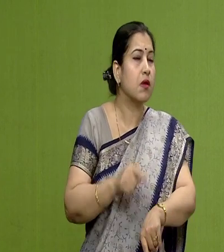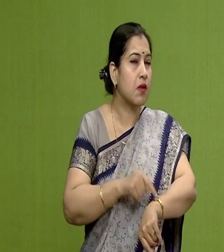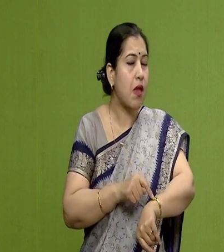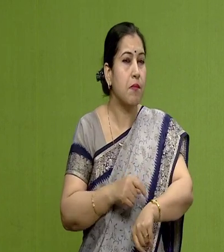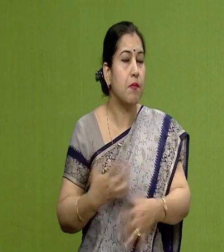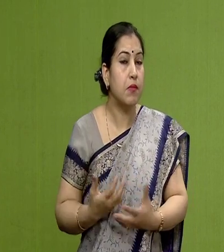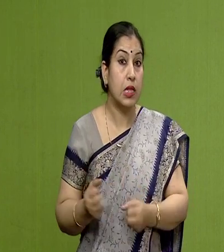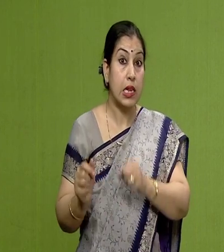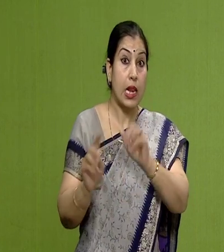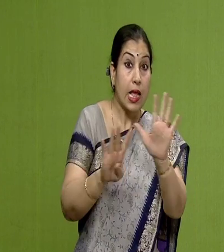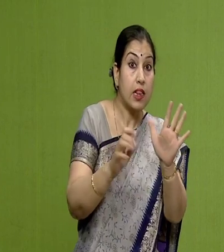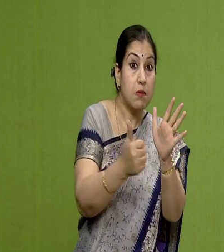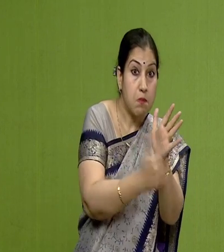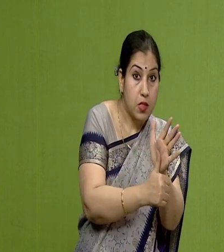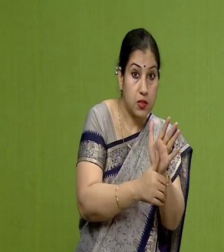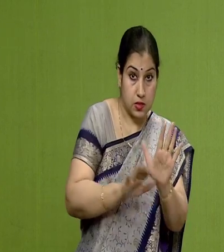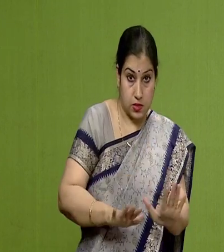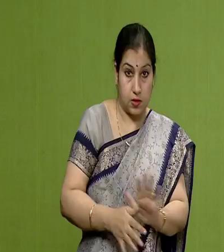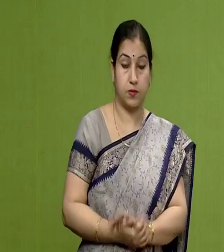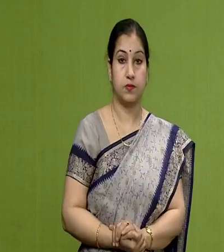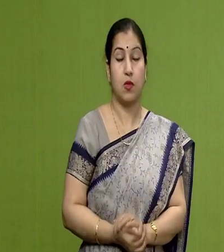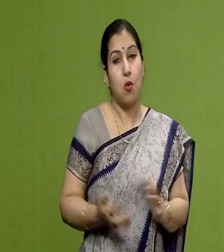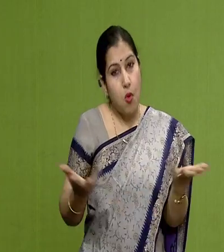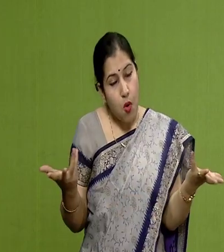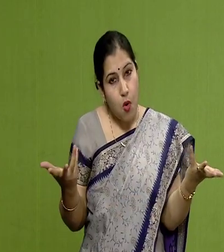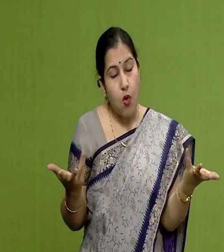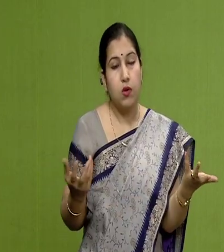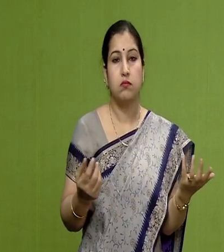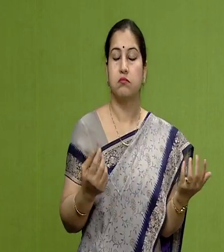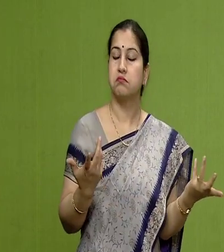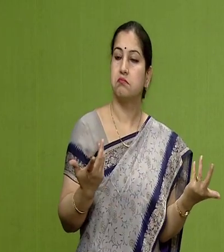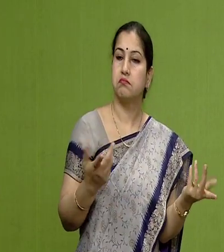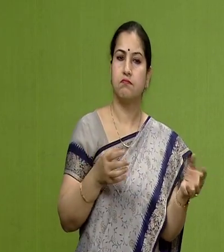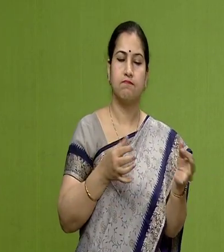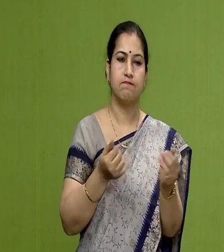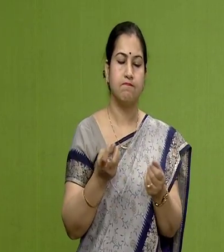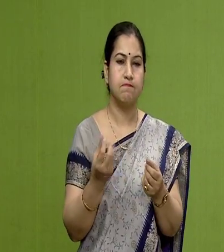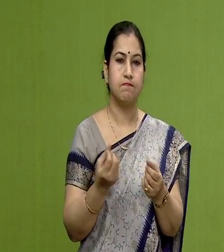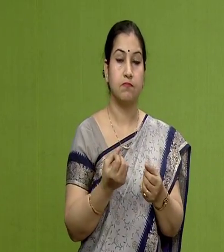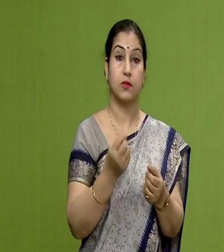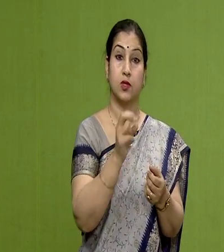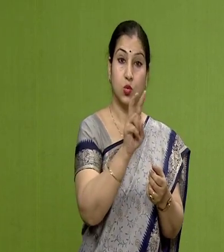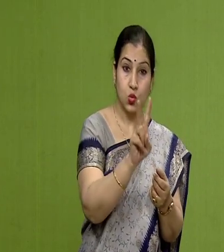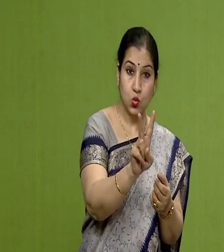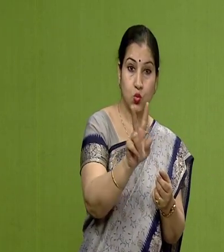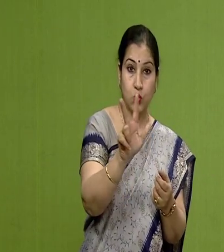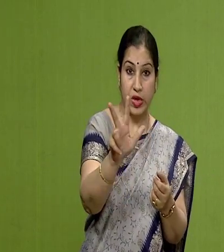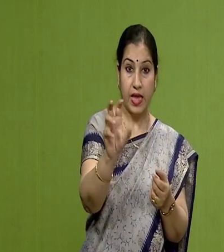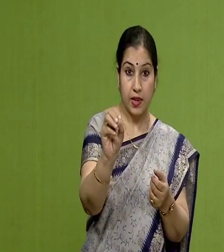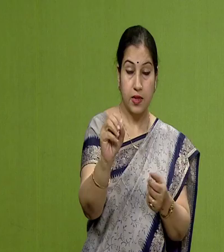around 9 months, or we can say 280 days